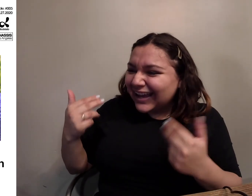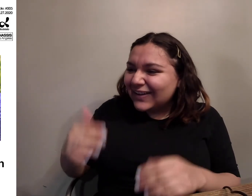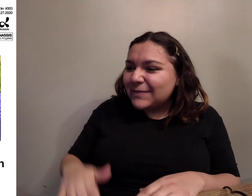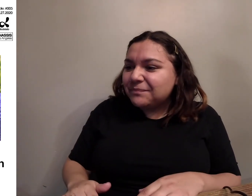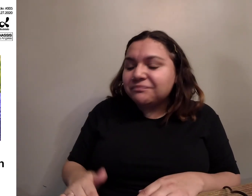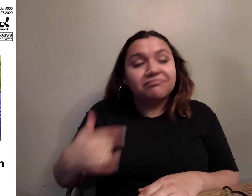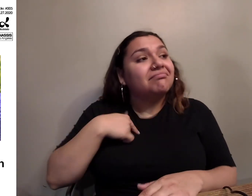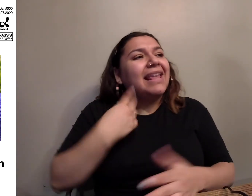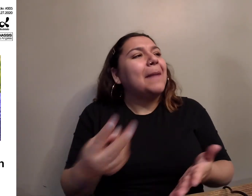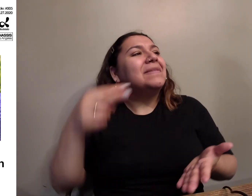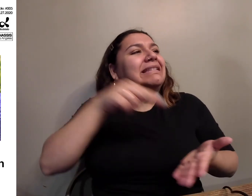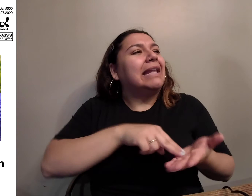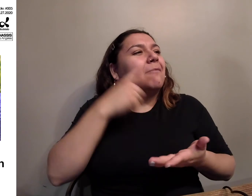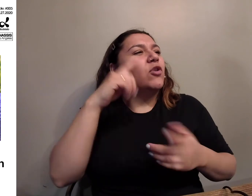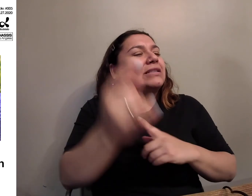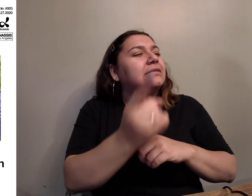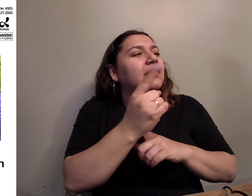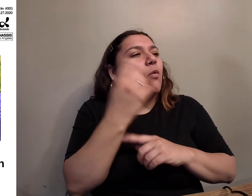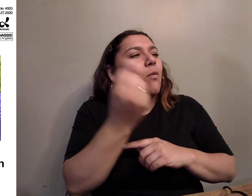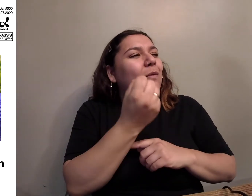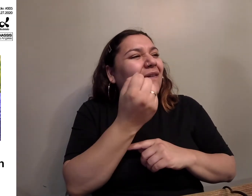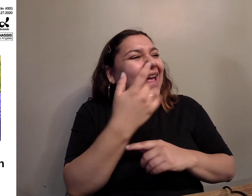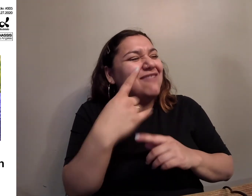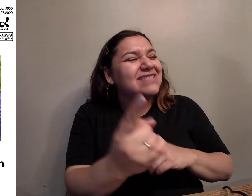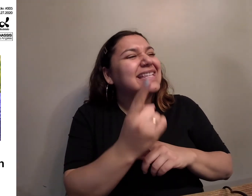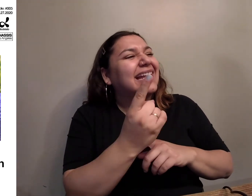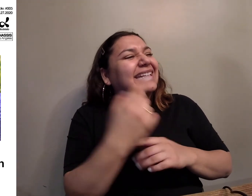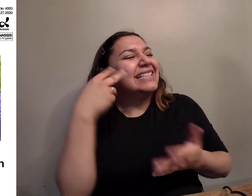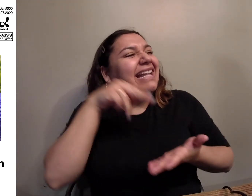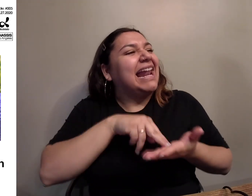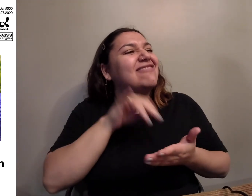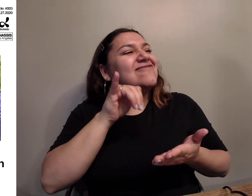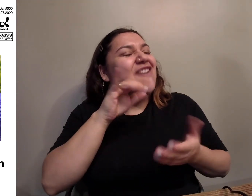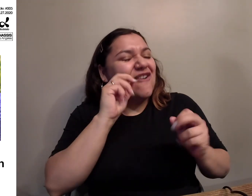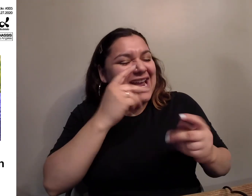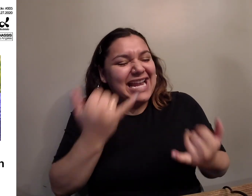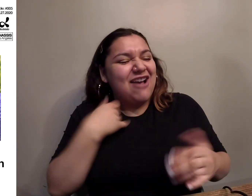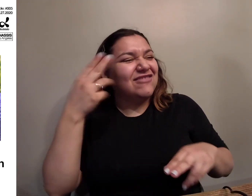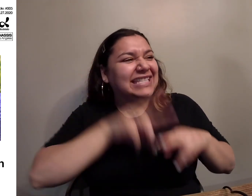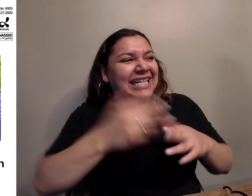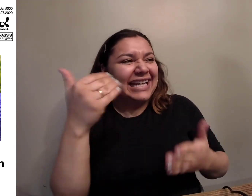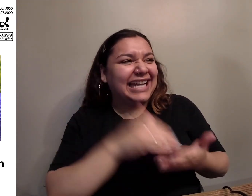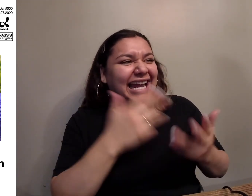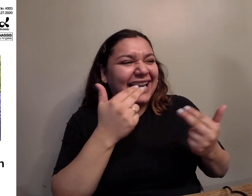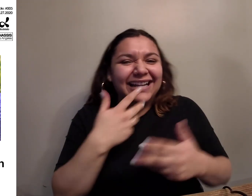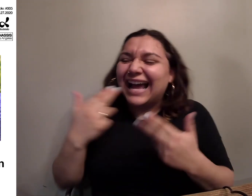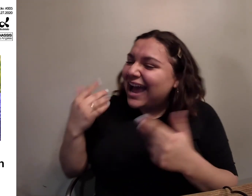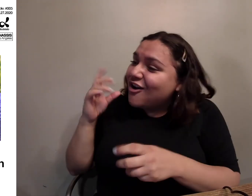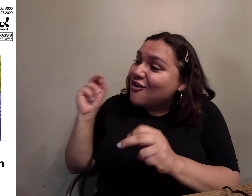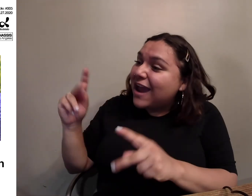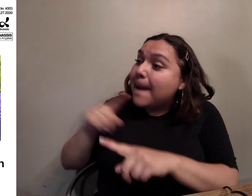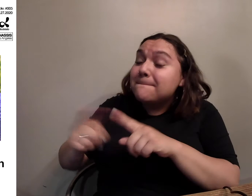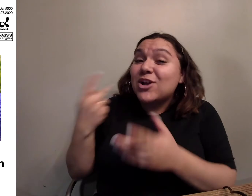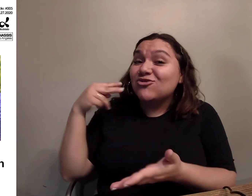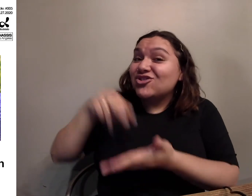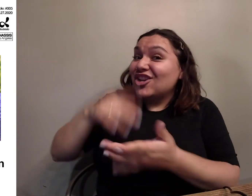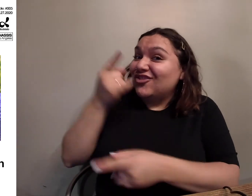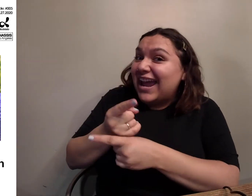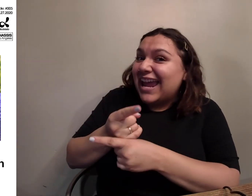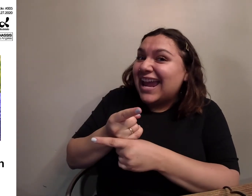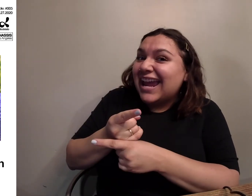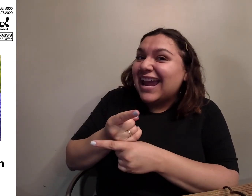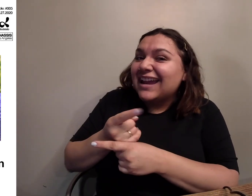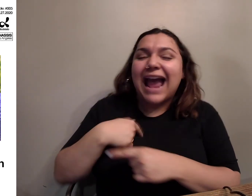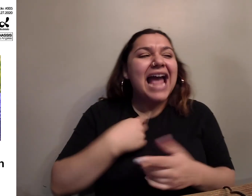going to stand up just for a second. Okay, I'm sitting down again. Okay, but you stood correct. I